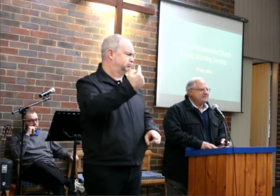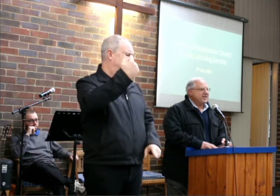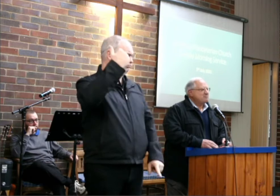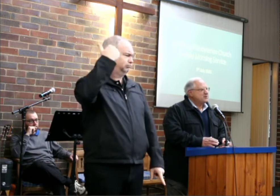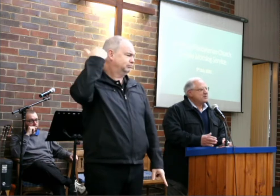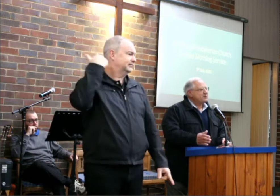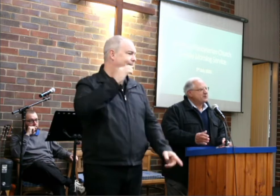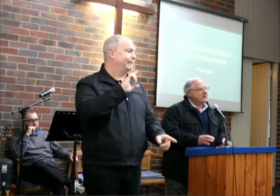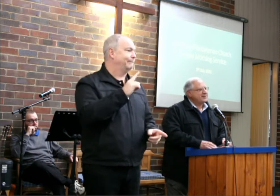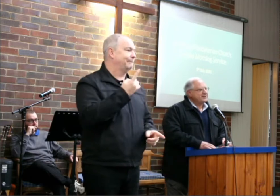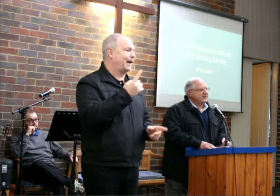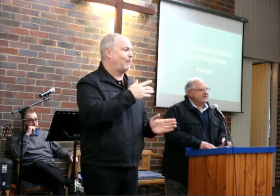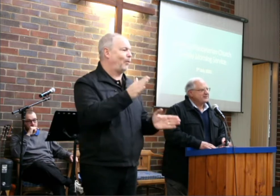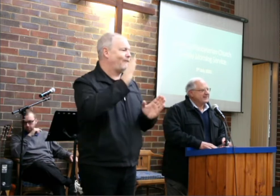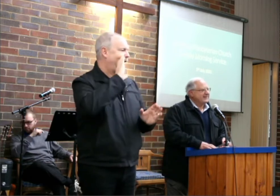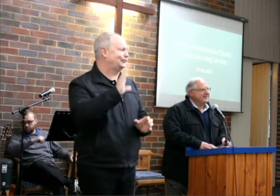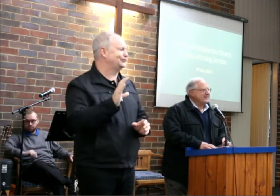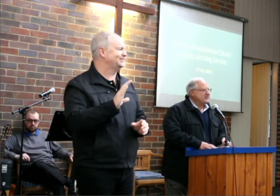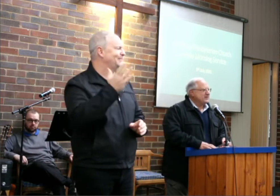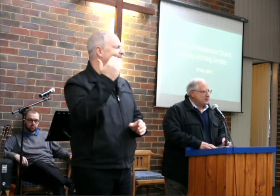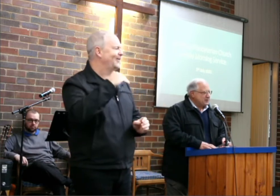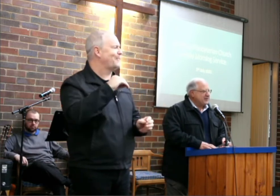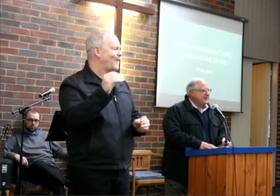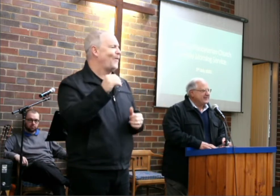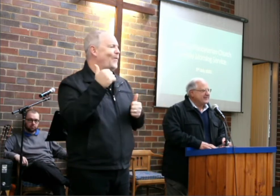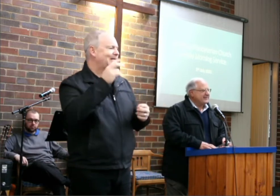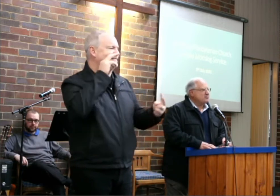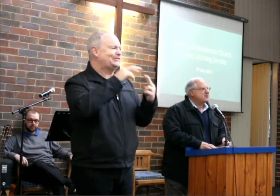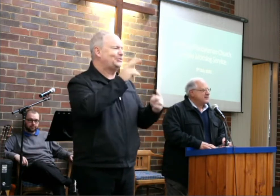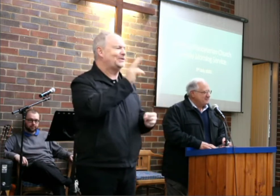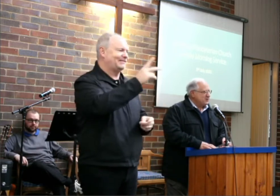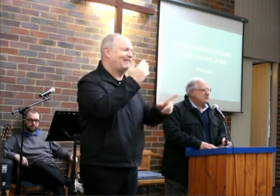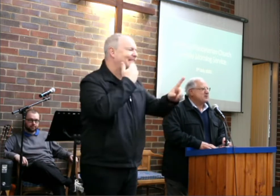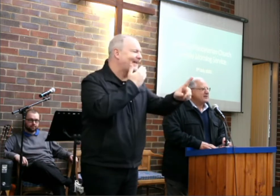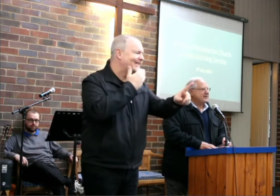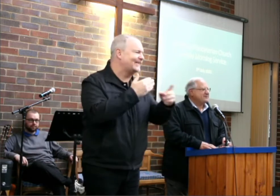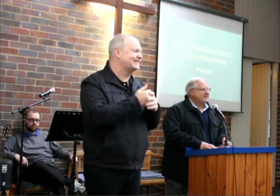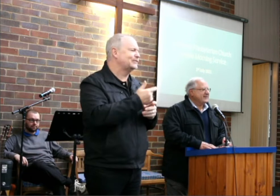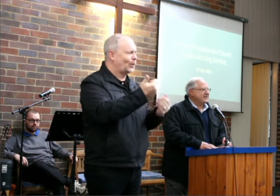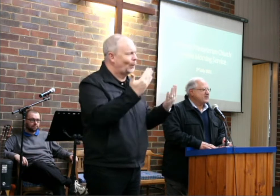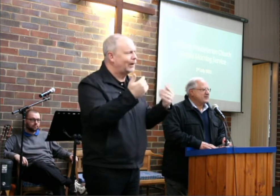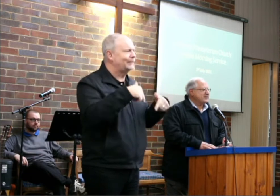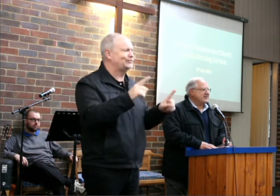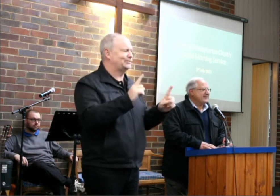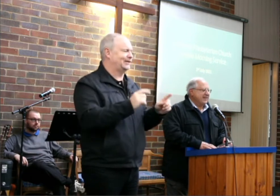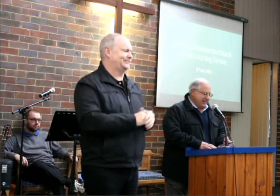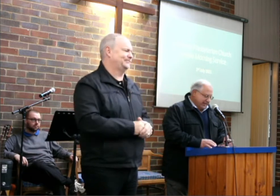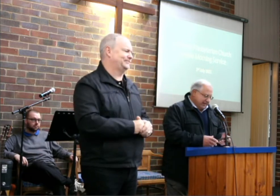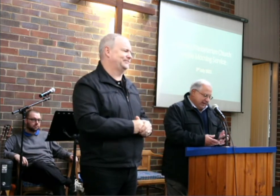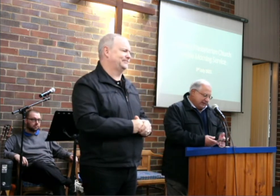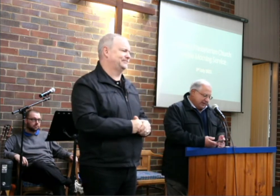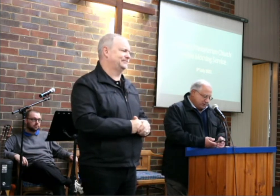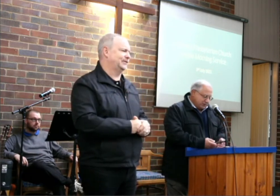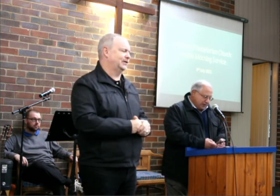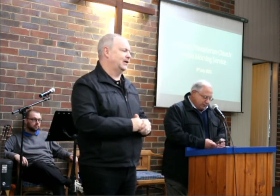time, but she moved to the country now. Good to see you, Annette. You must welcome in our church.